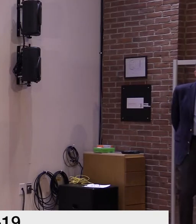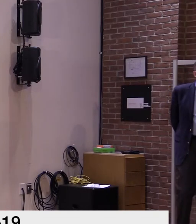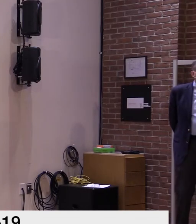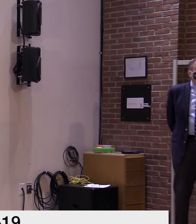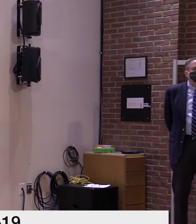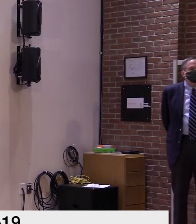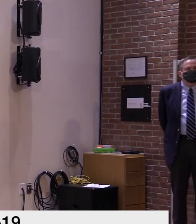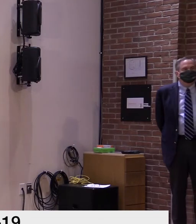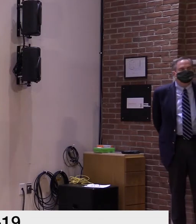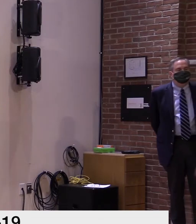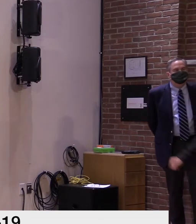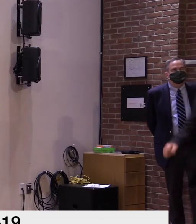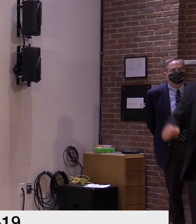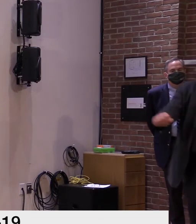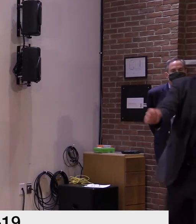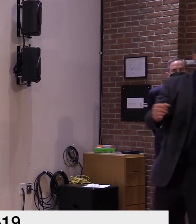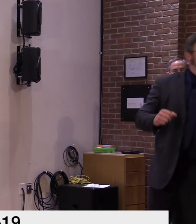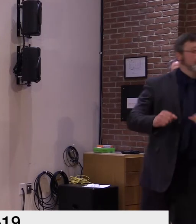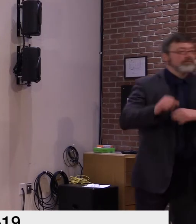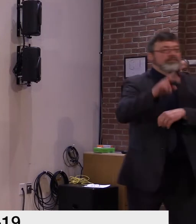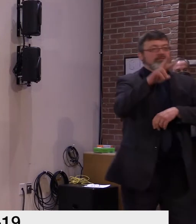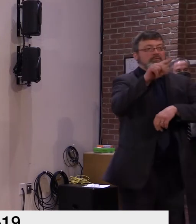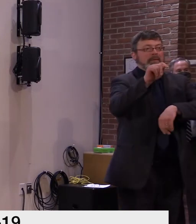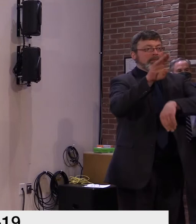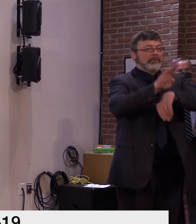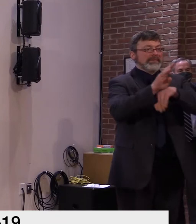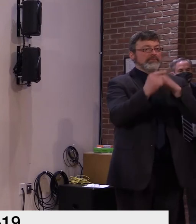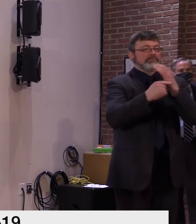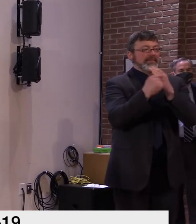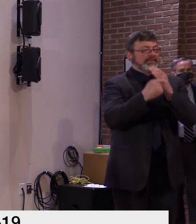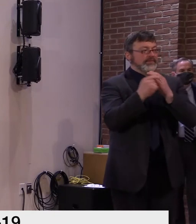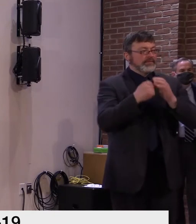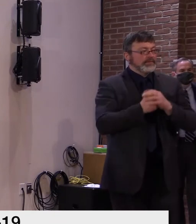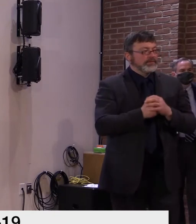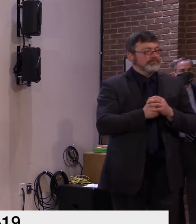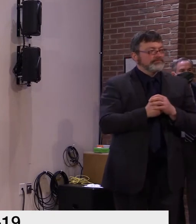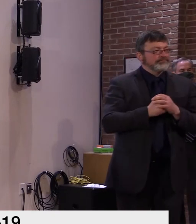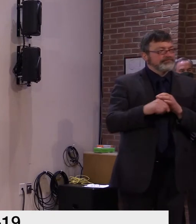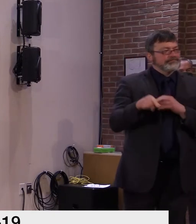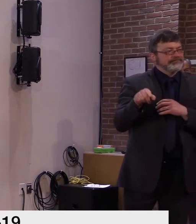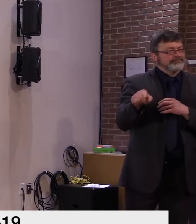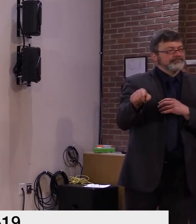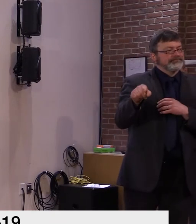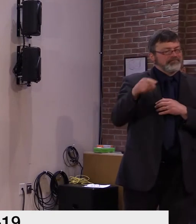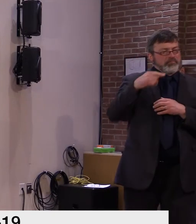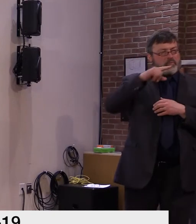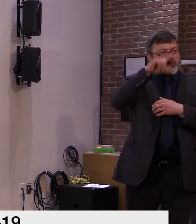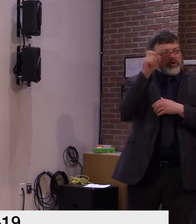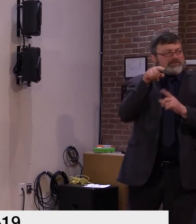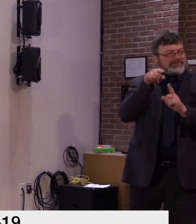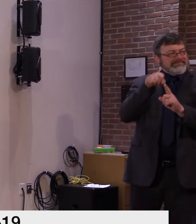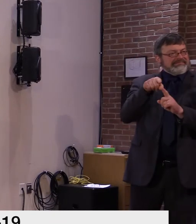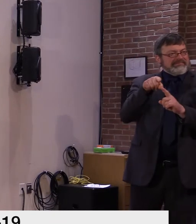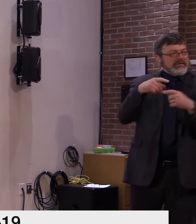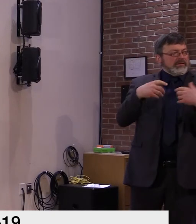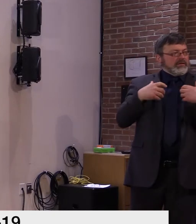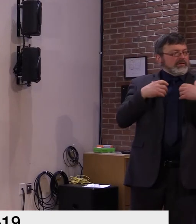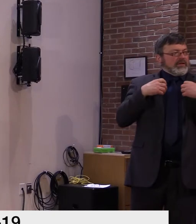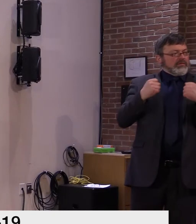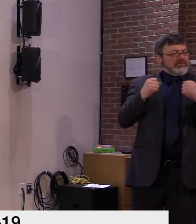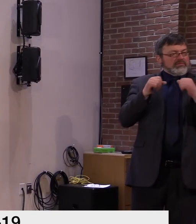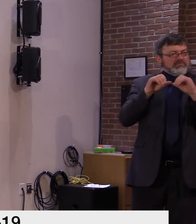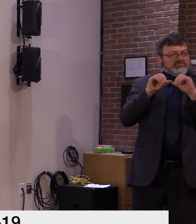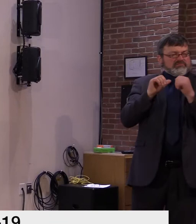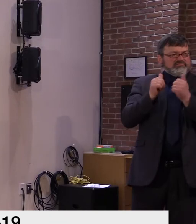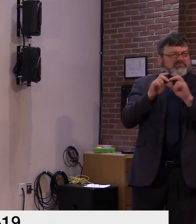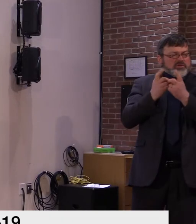Hi, good afternoon. I have a question for Mike Smith and Dr. Levine. Mike, regardless of what